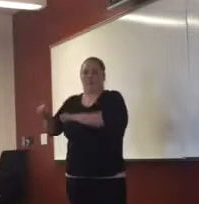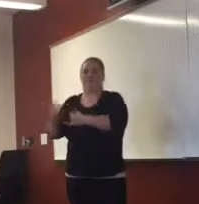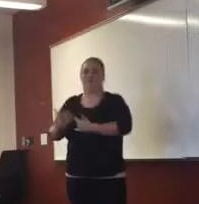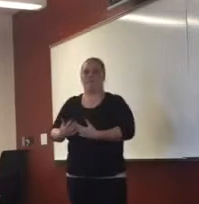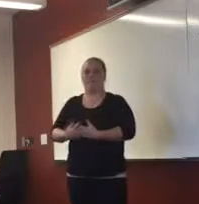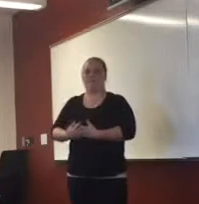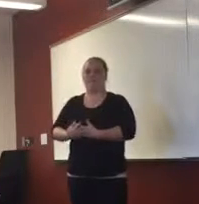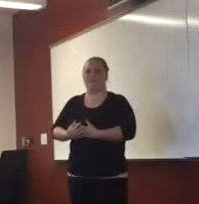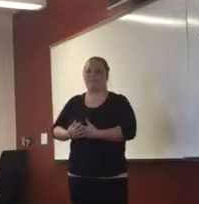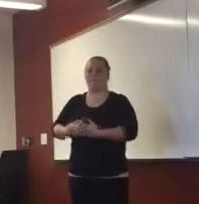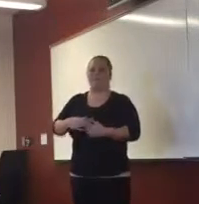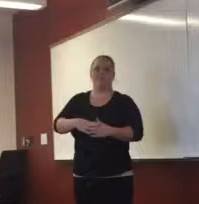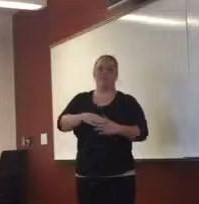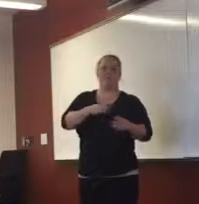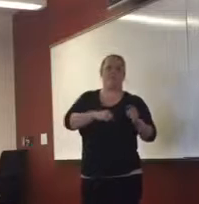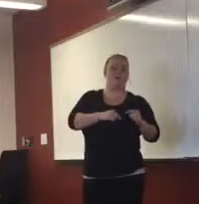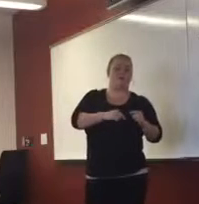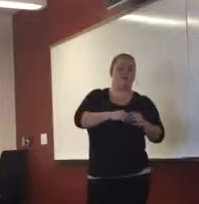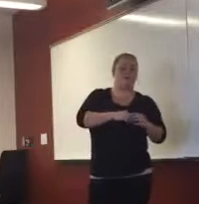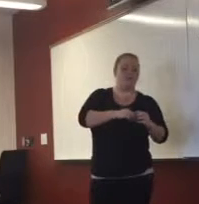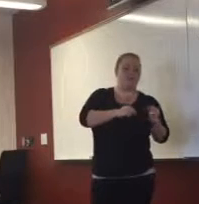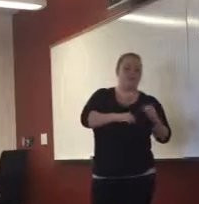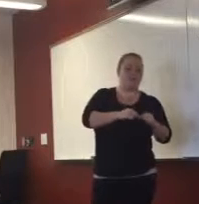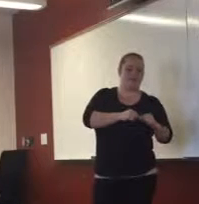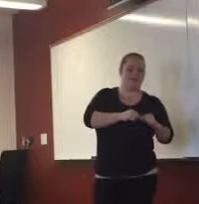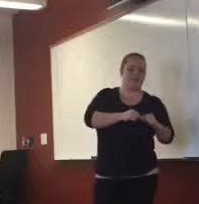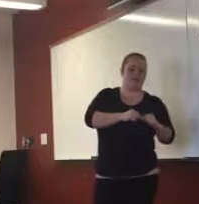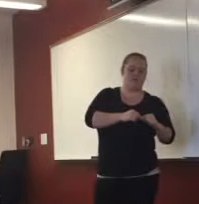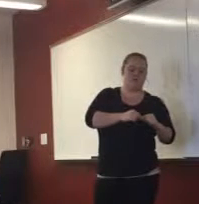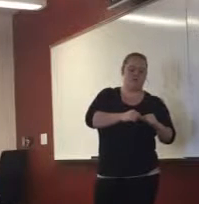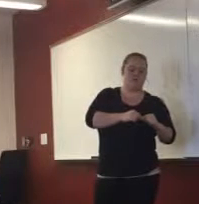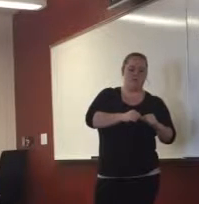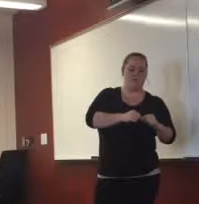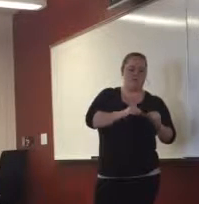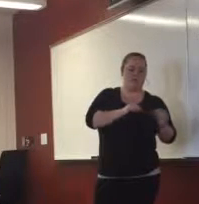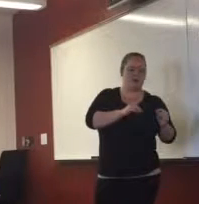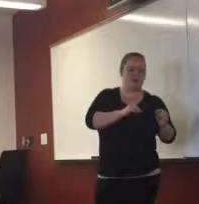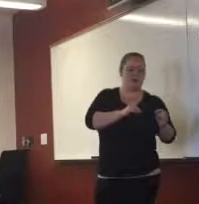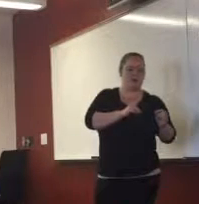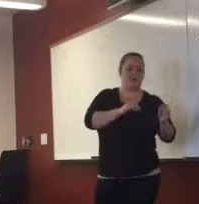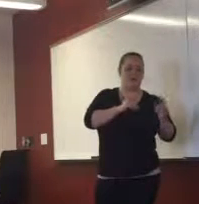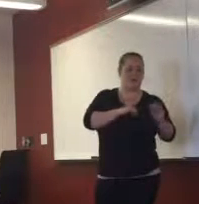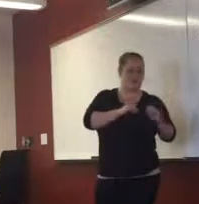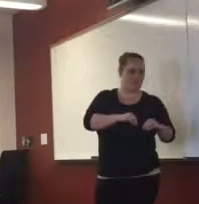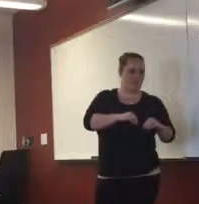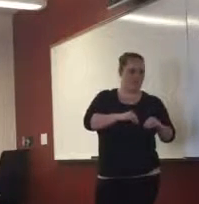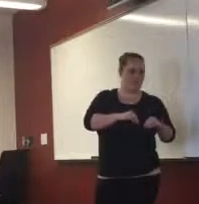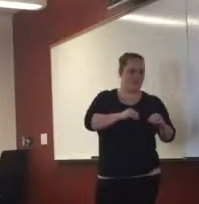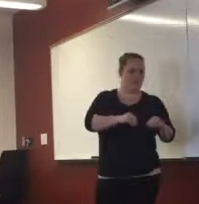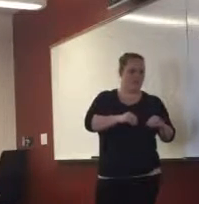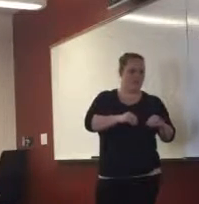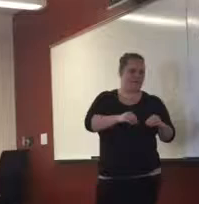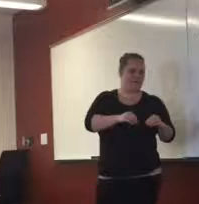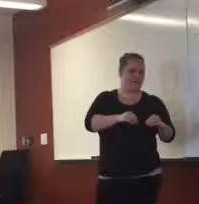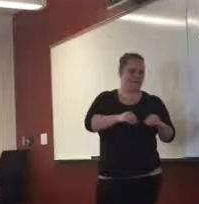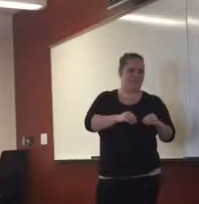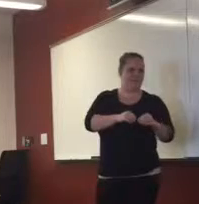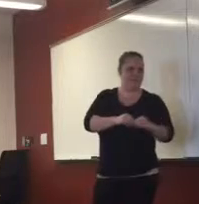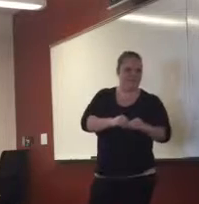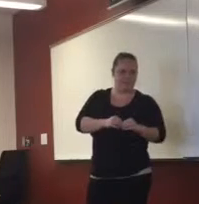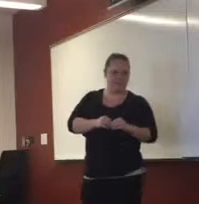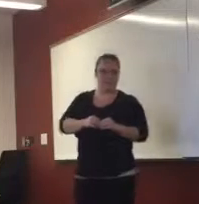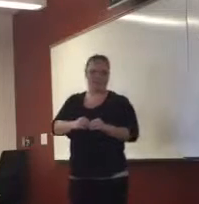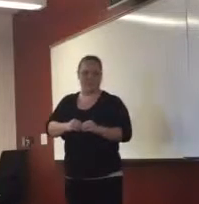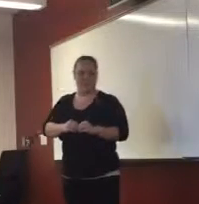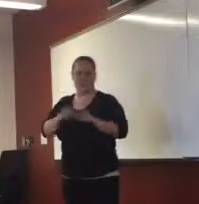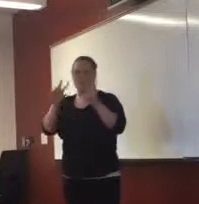Kylie and her brother were little. And back up to, you said her mom was doing tough love right after that. yes,